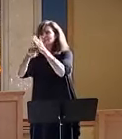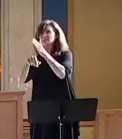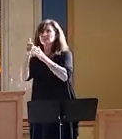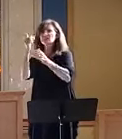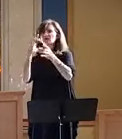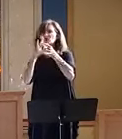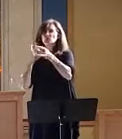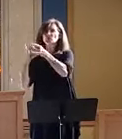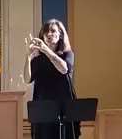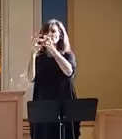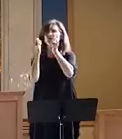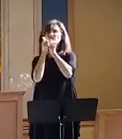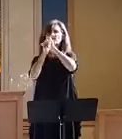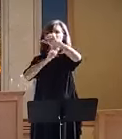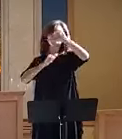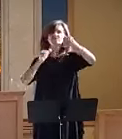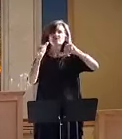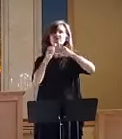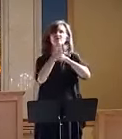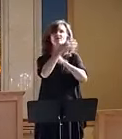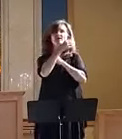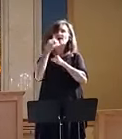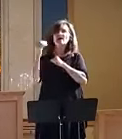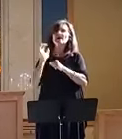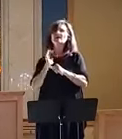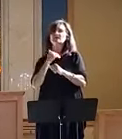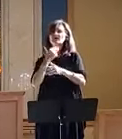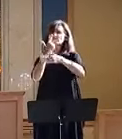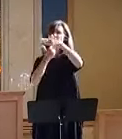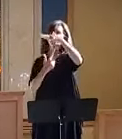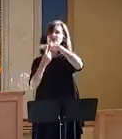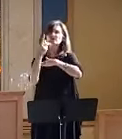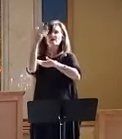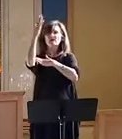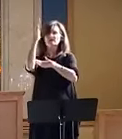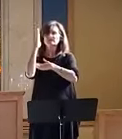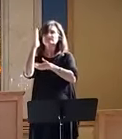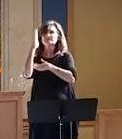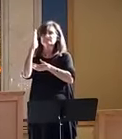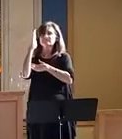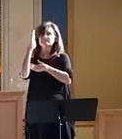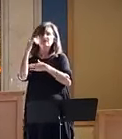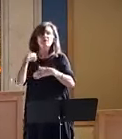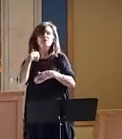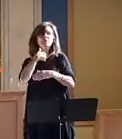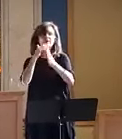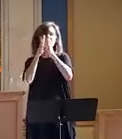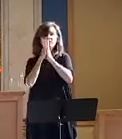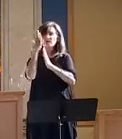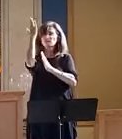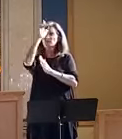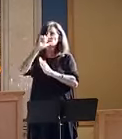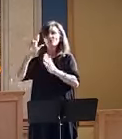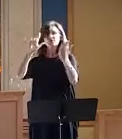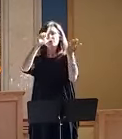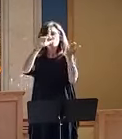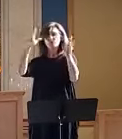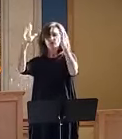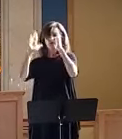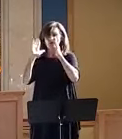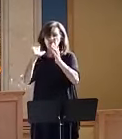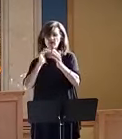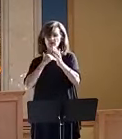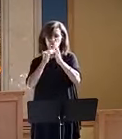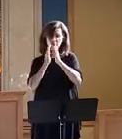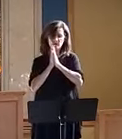unity with one another and our triune God. We pray to the Lord. Lord, hear our